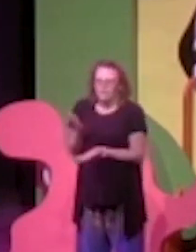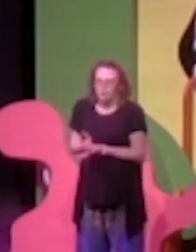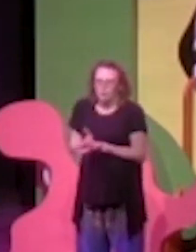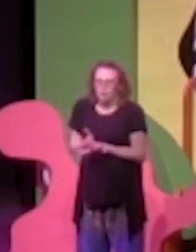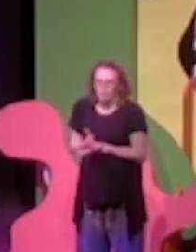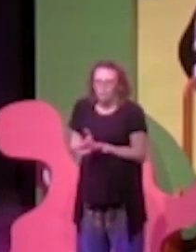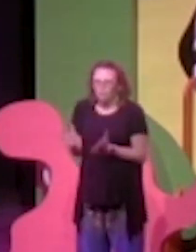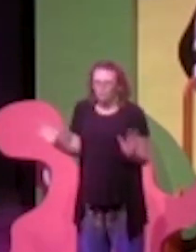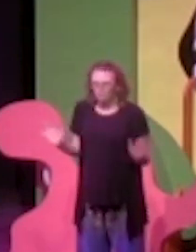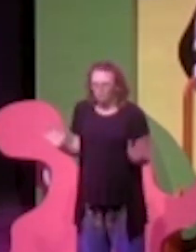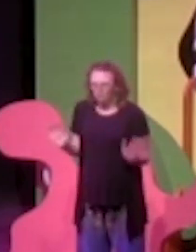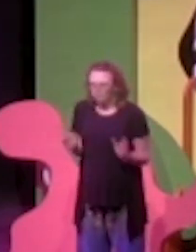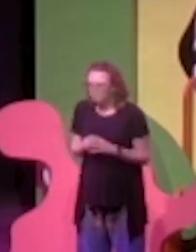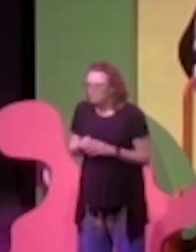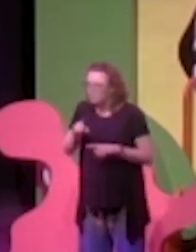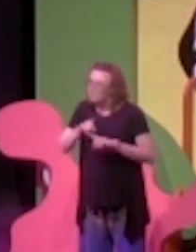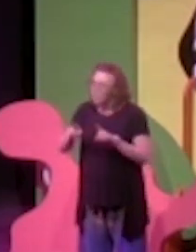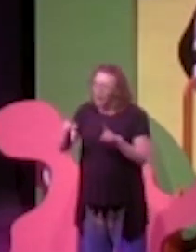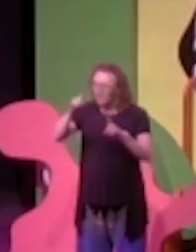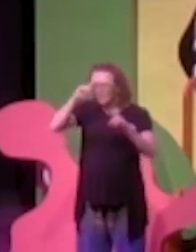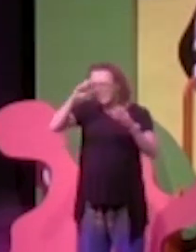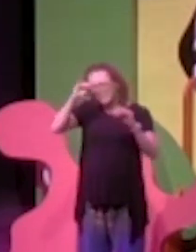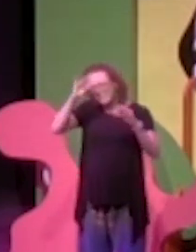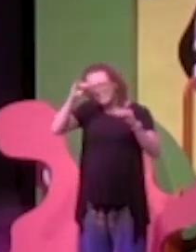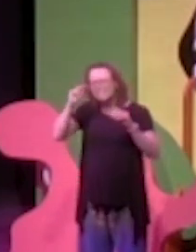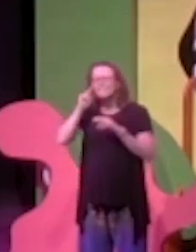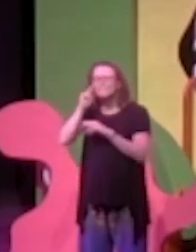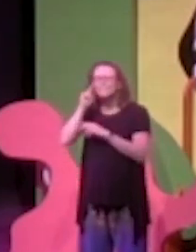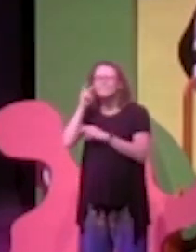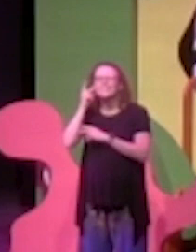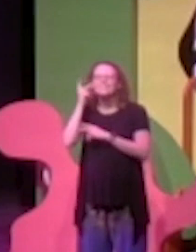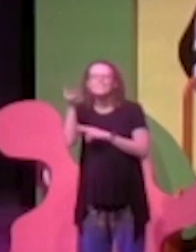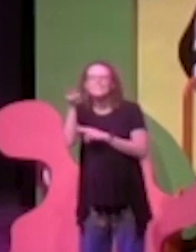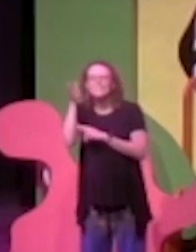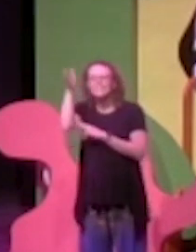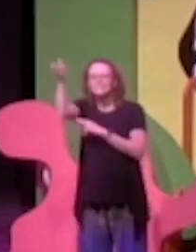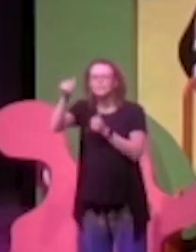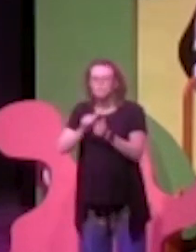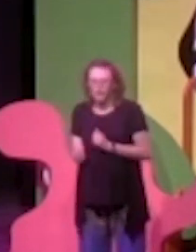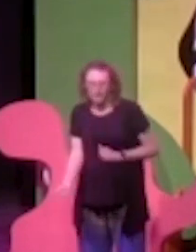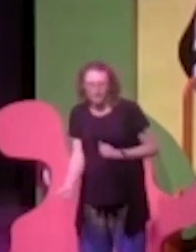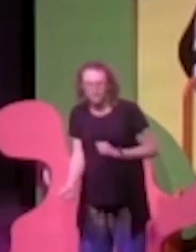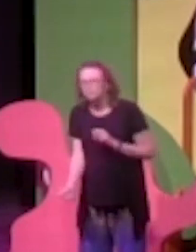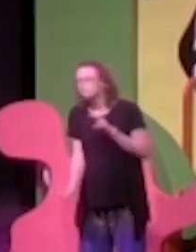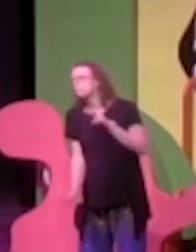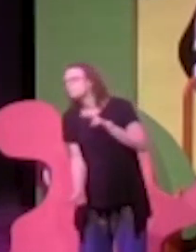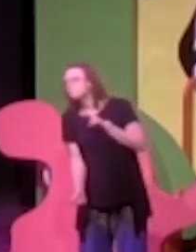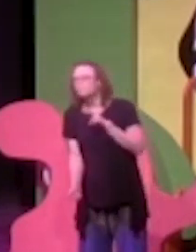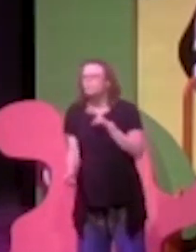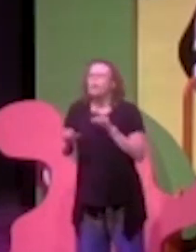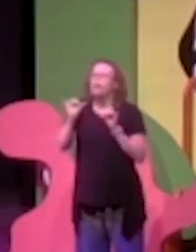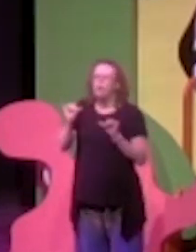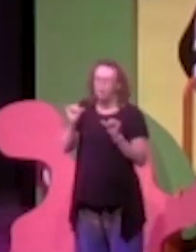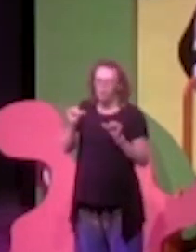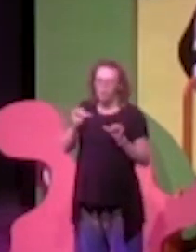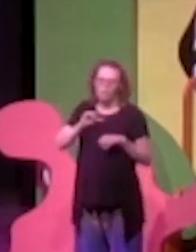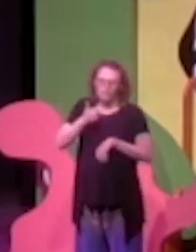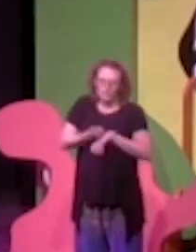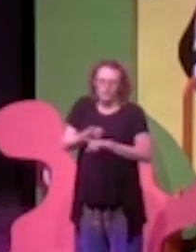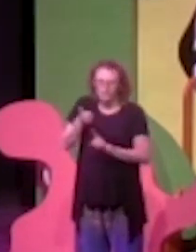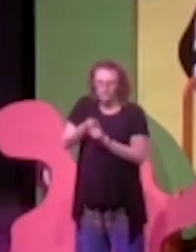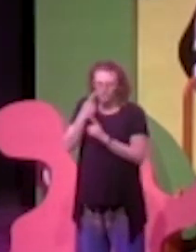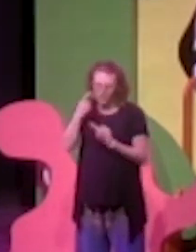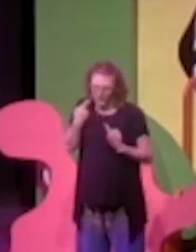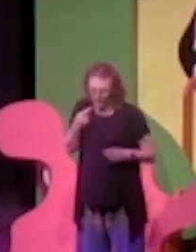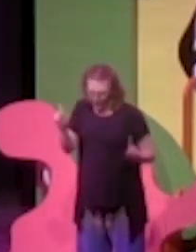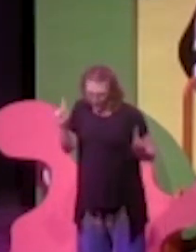wisely about where we want to be. I'll use an acting, I don't know why, it's just something about being on the stage, like calling back all these things, like